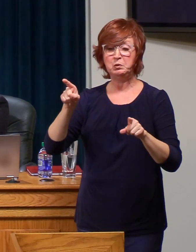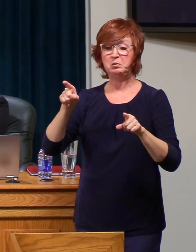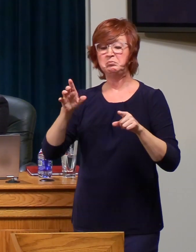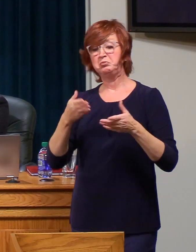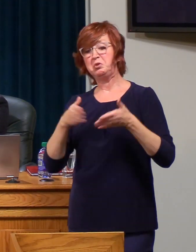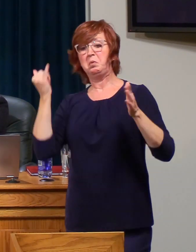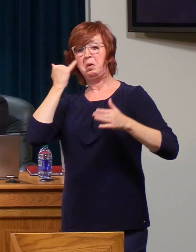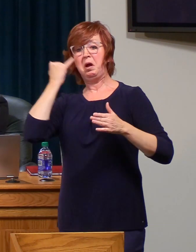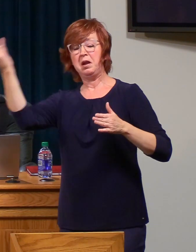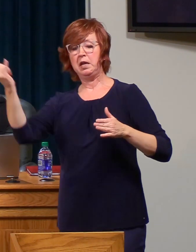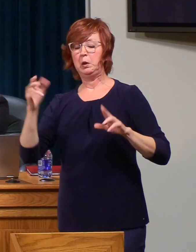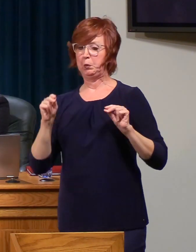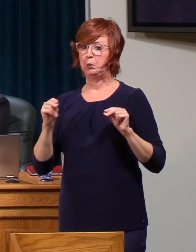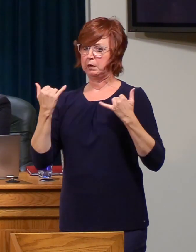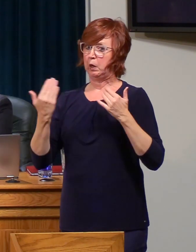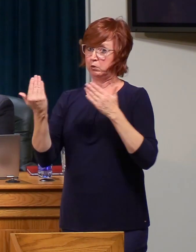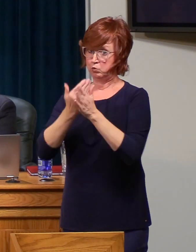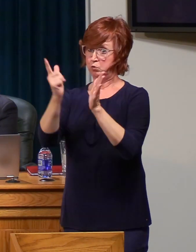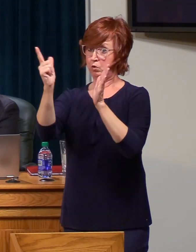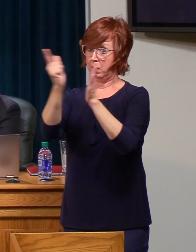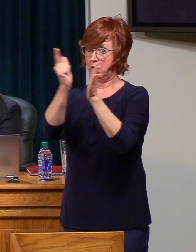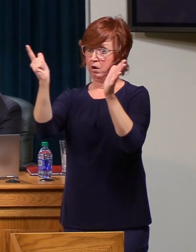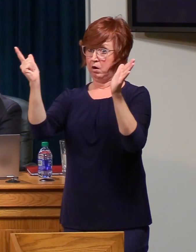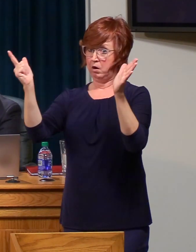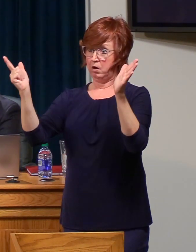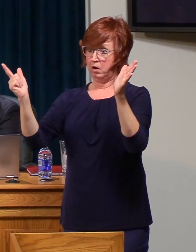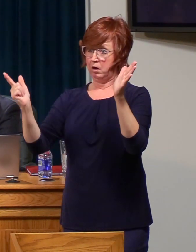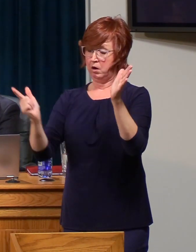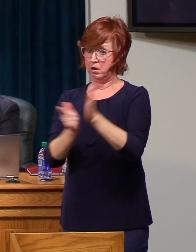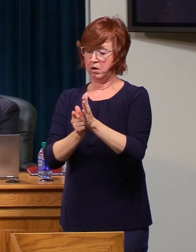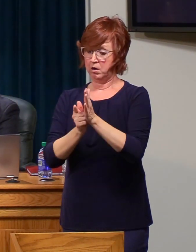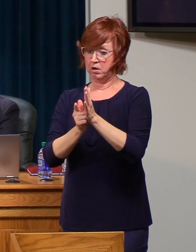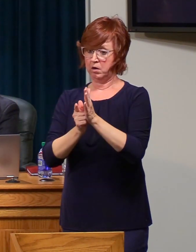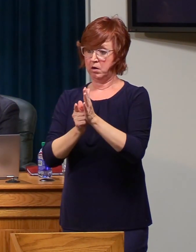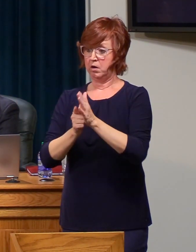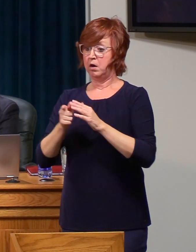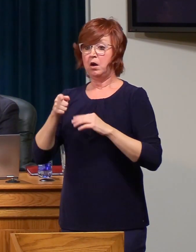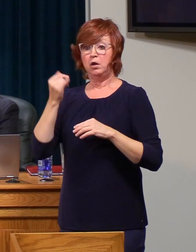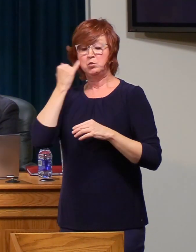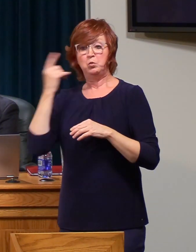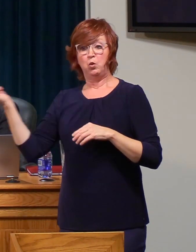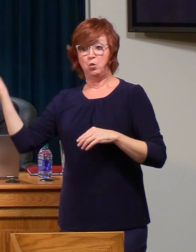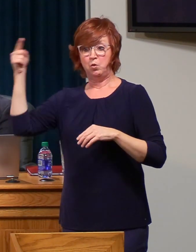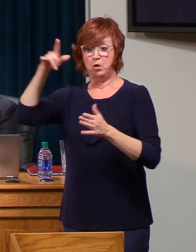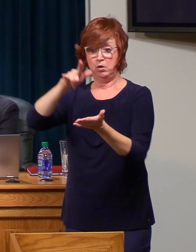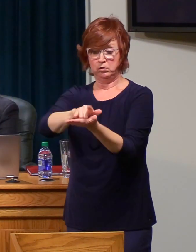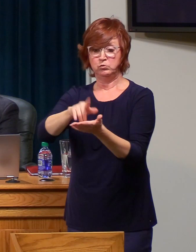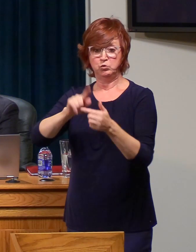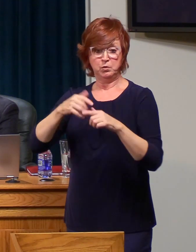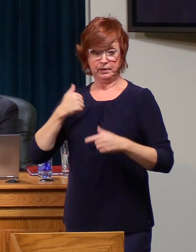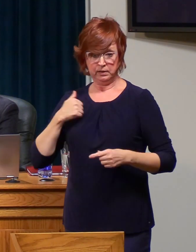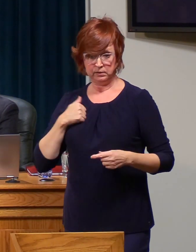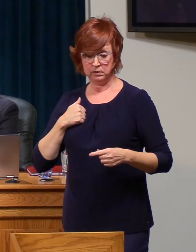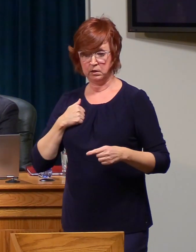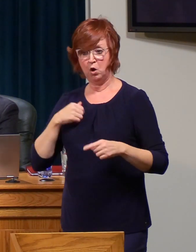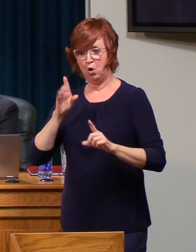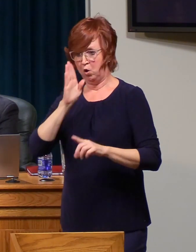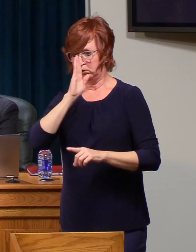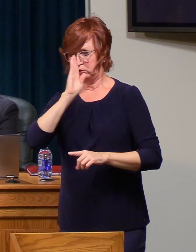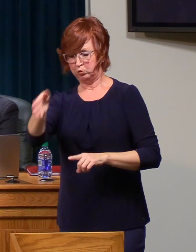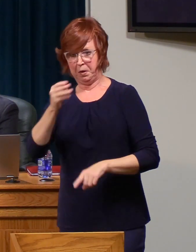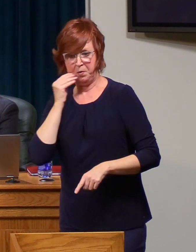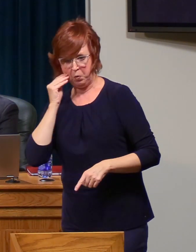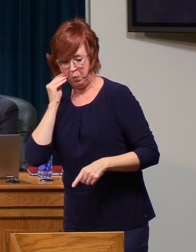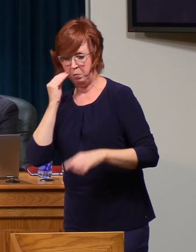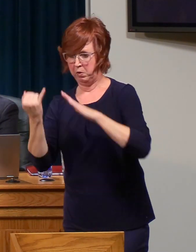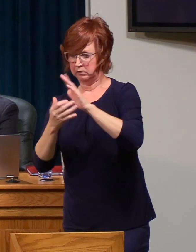Canada, you must go home immediately, and you must self-isolate for 2 weeks. This doesn't mean that you go to the